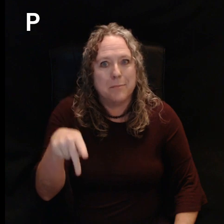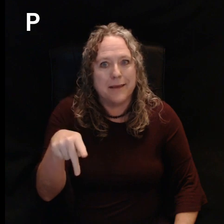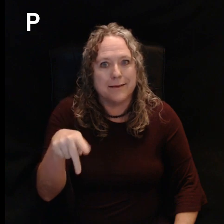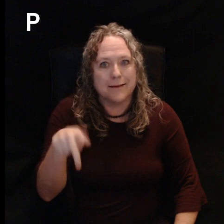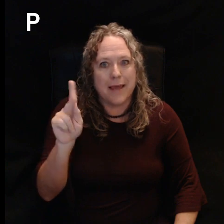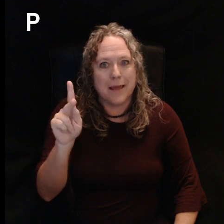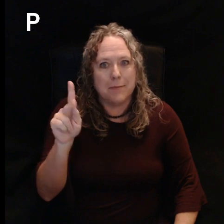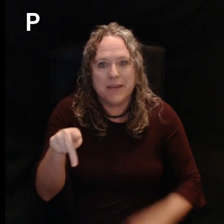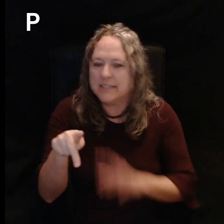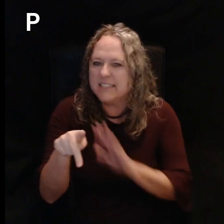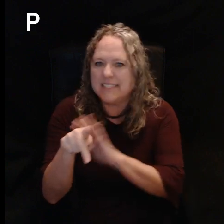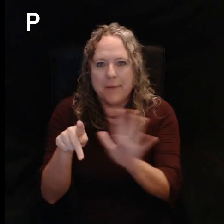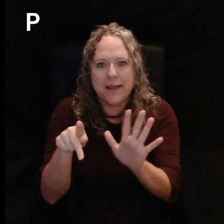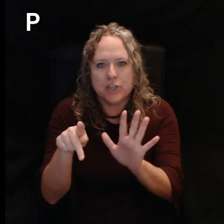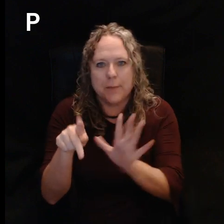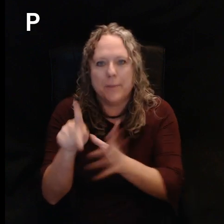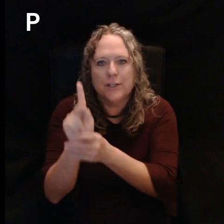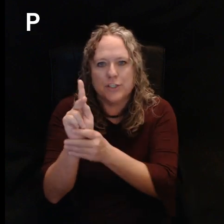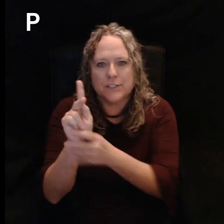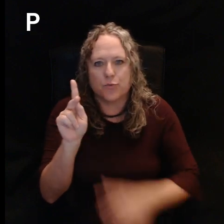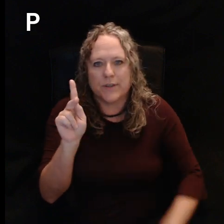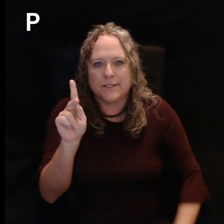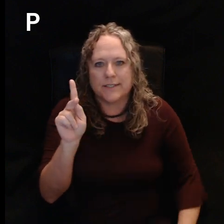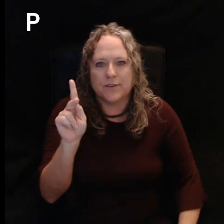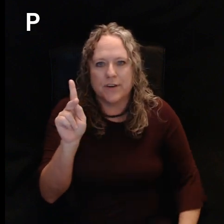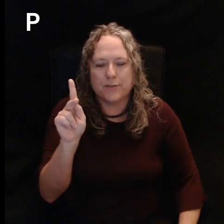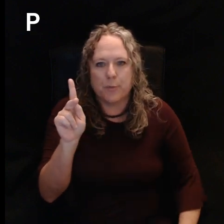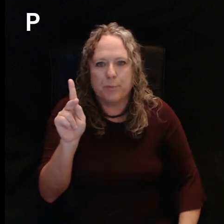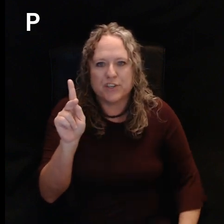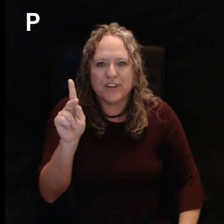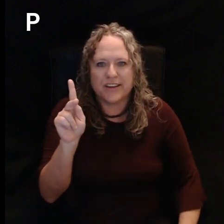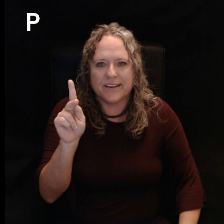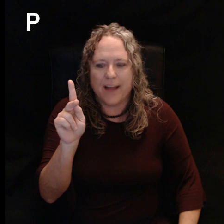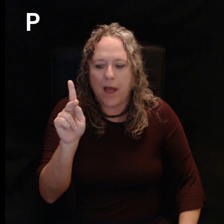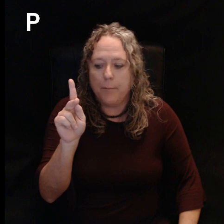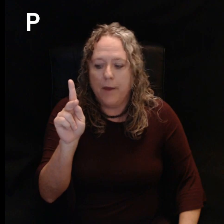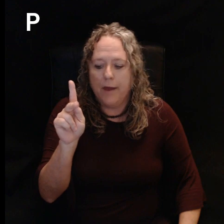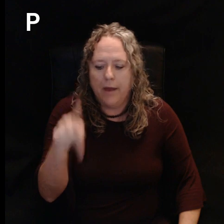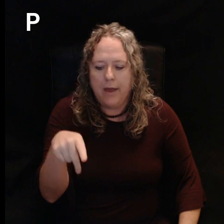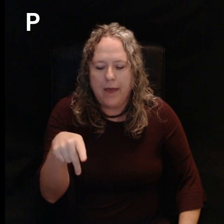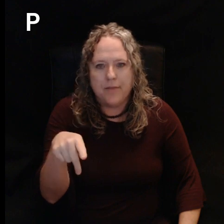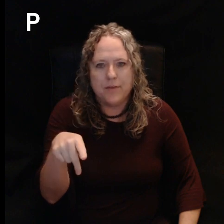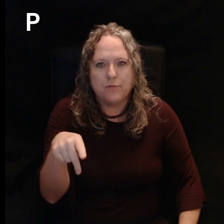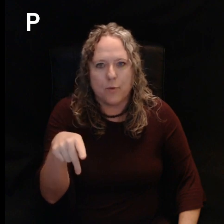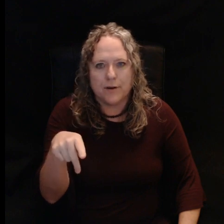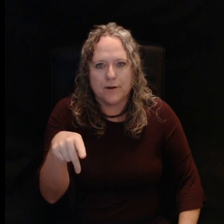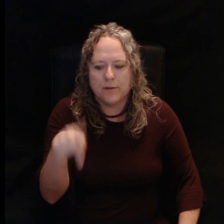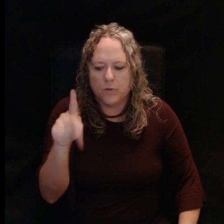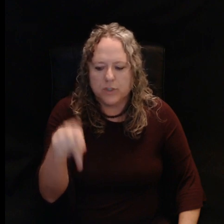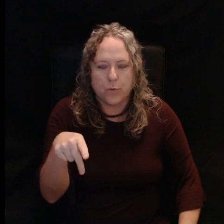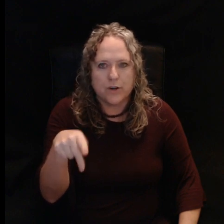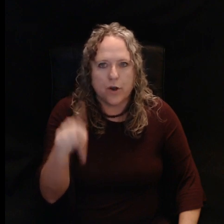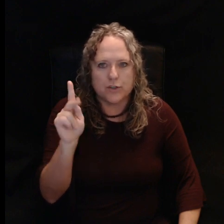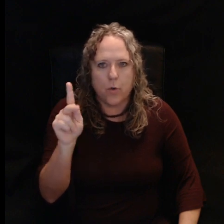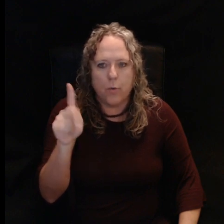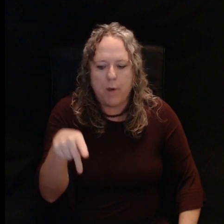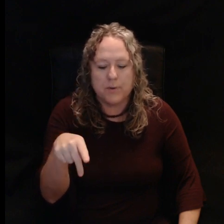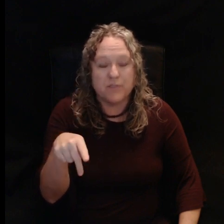P, K, P. Same hand shape, just the wrist is in a different position. Up and then forward, which is going to cause your whole palm to face